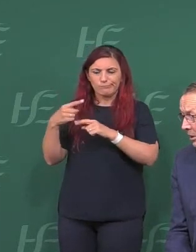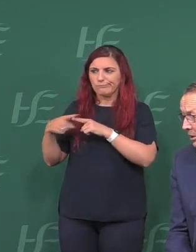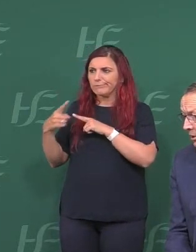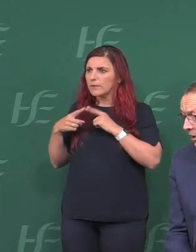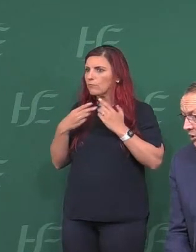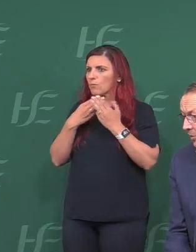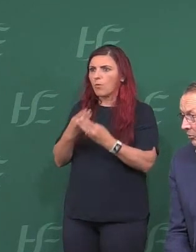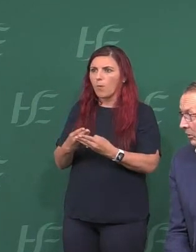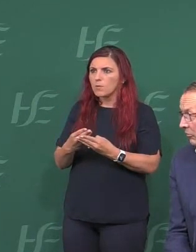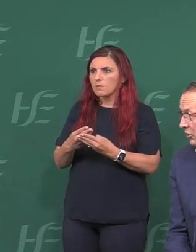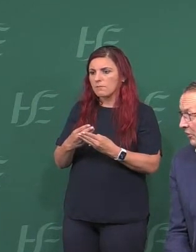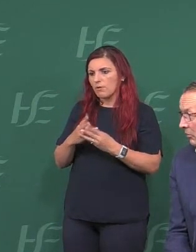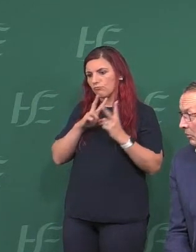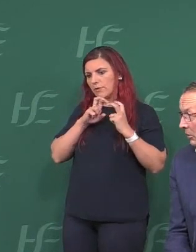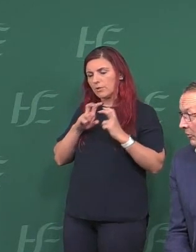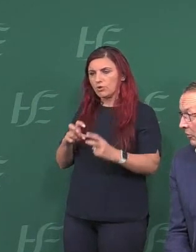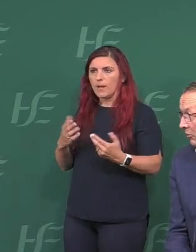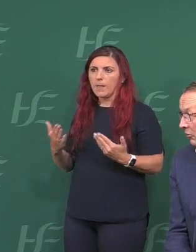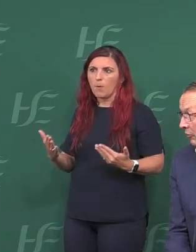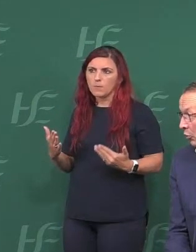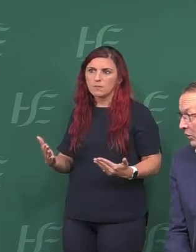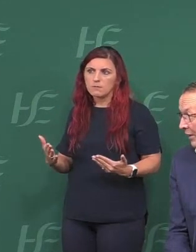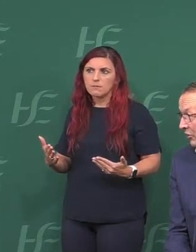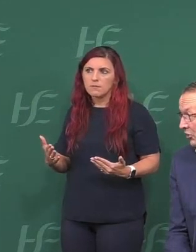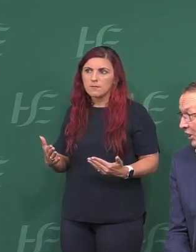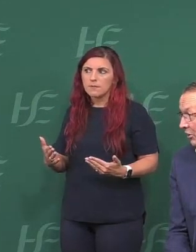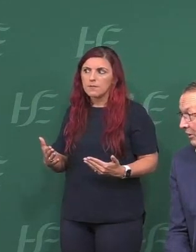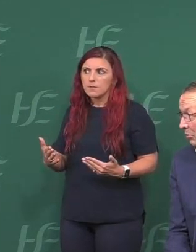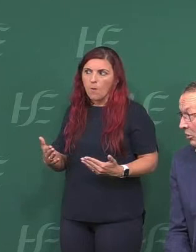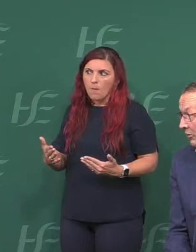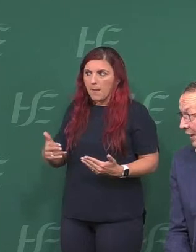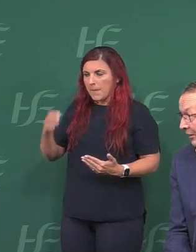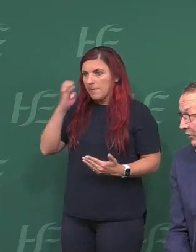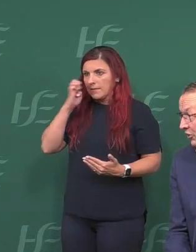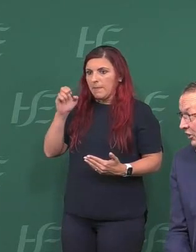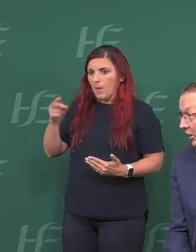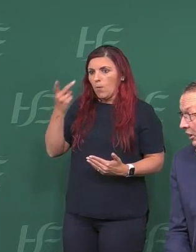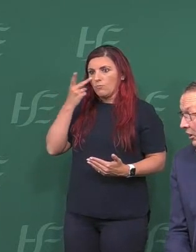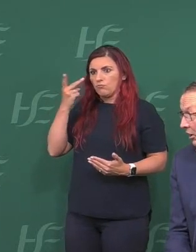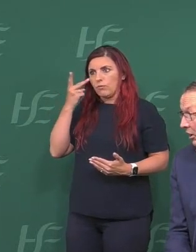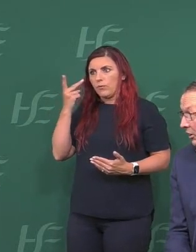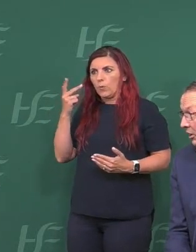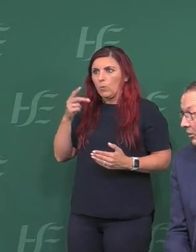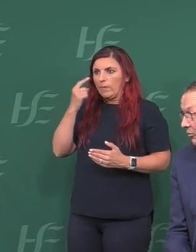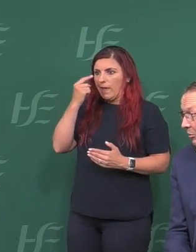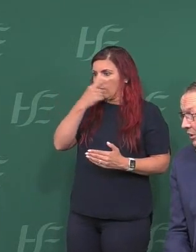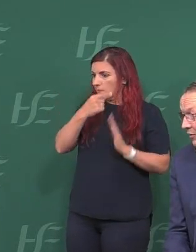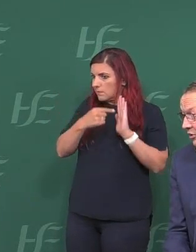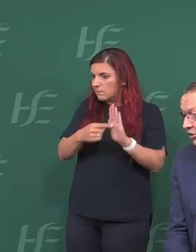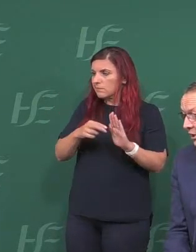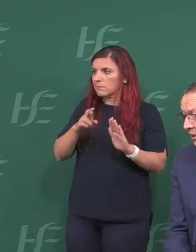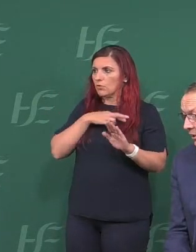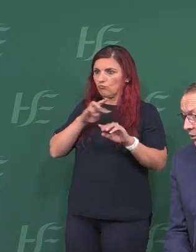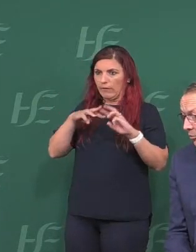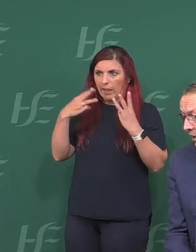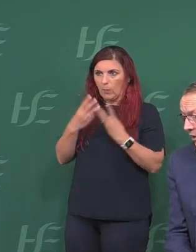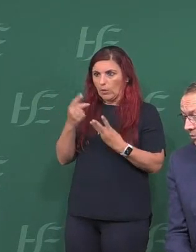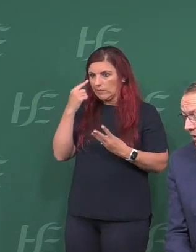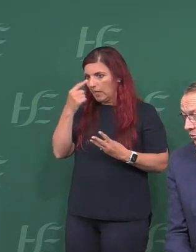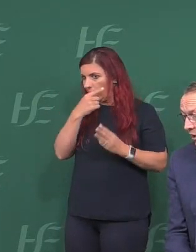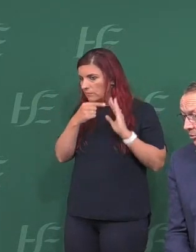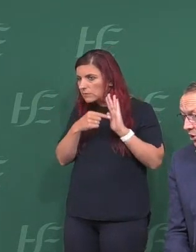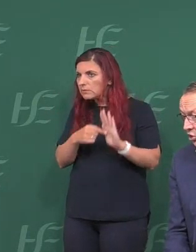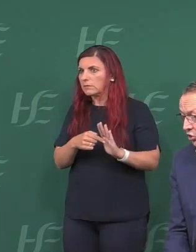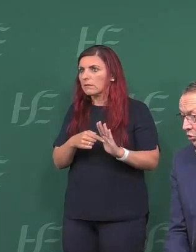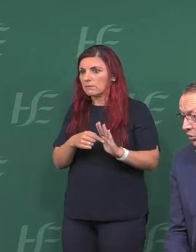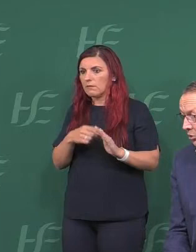So I expect we'll receive, when they've reviewed the evidence and the real world effectiveness and the real world evidence, they'll come back and